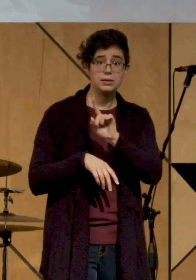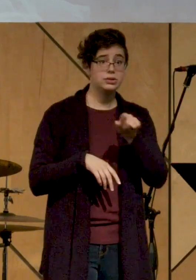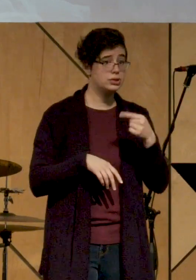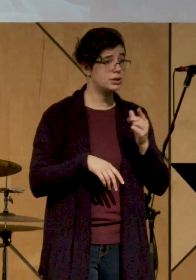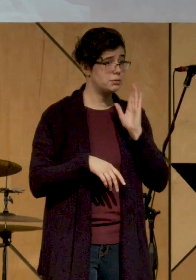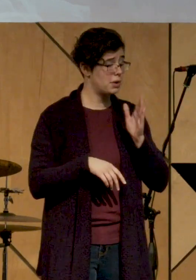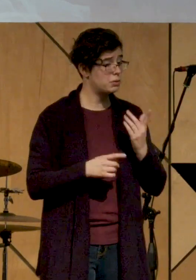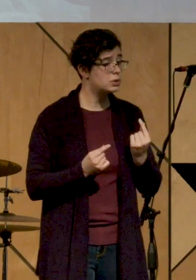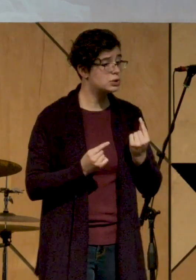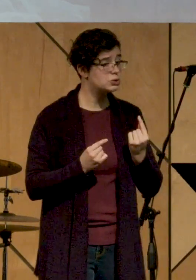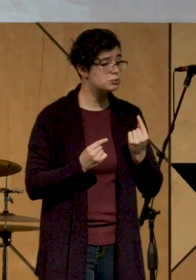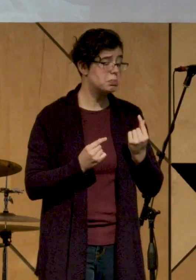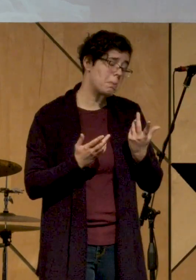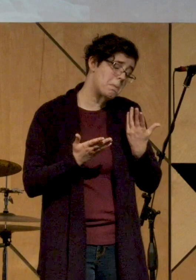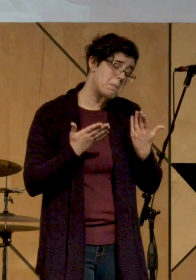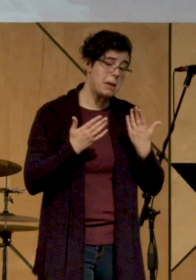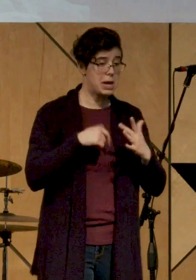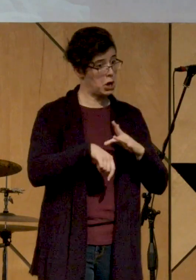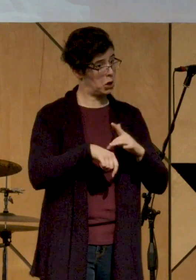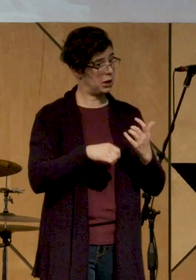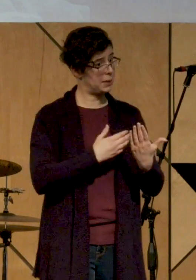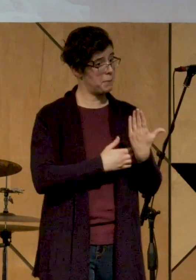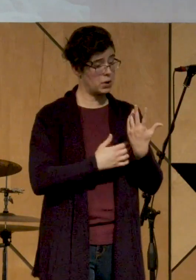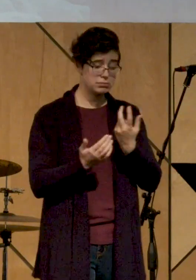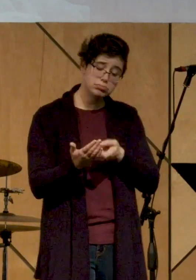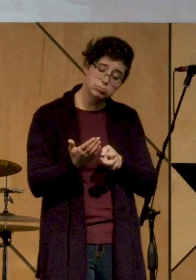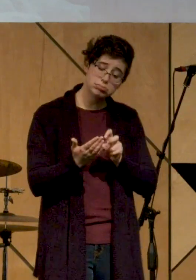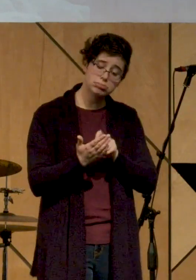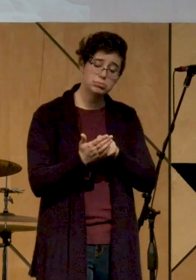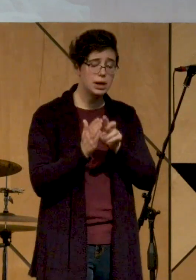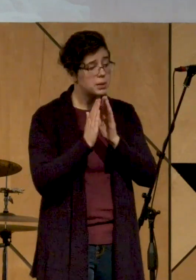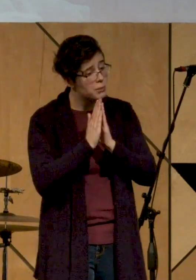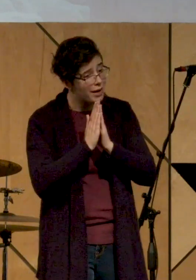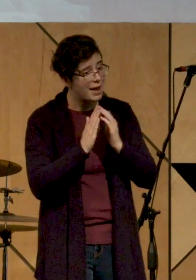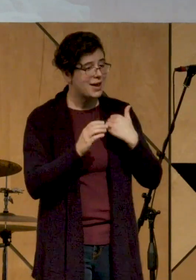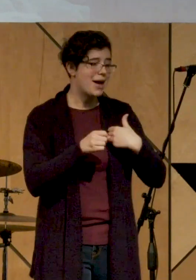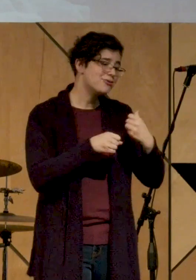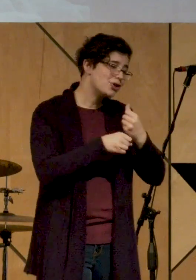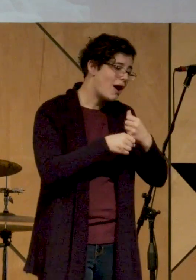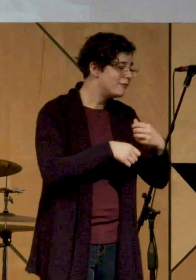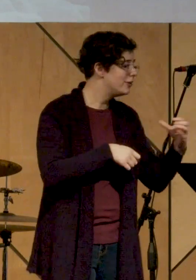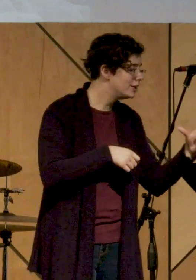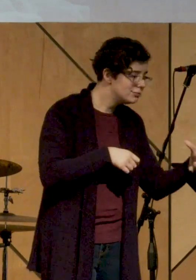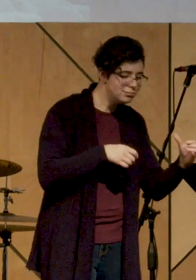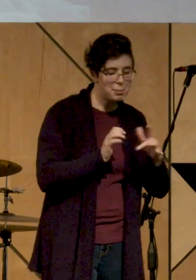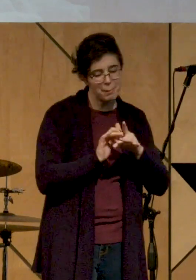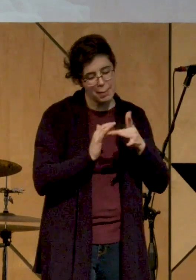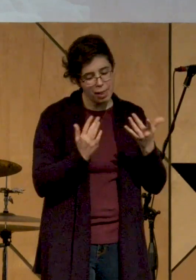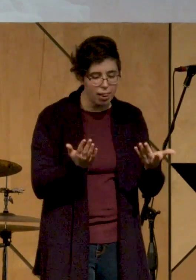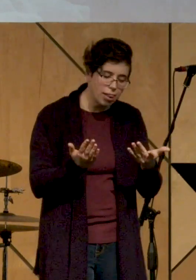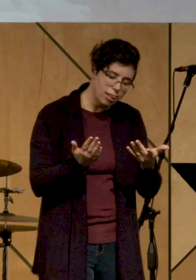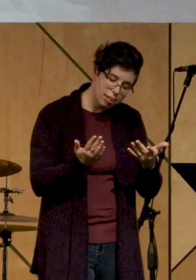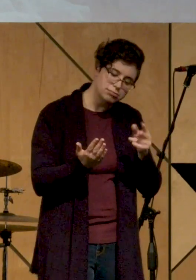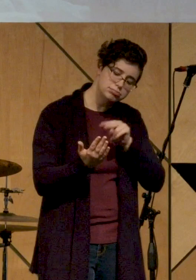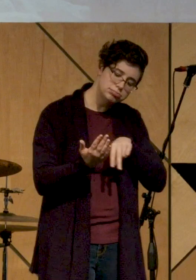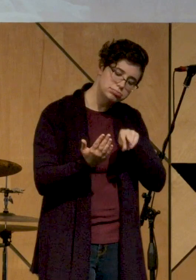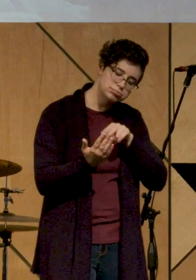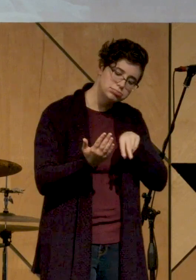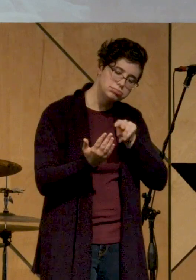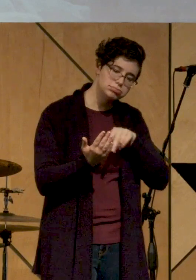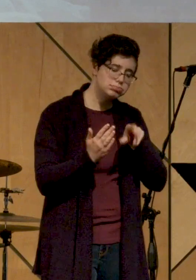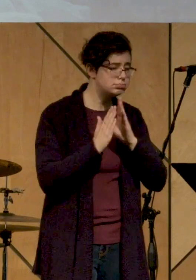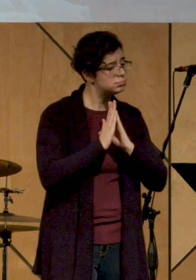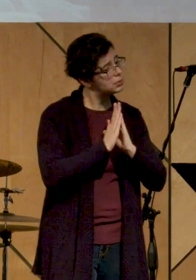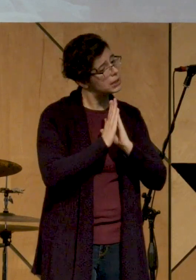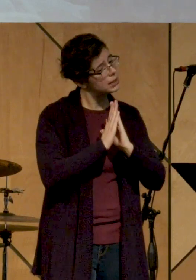to pray early in the morning with your hot cup of coffee next to your open Bible. You just spend some time in the